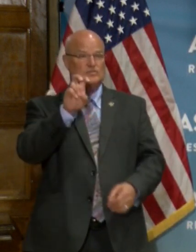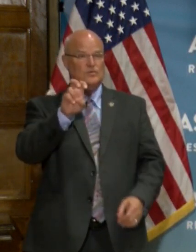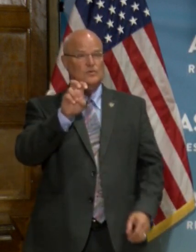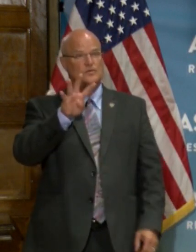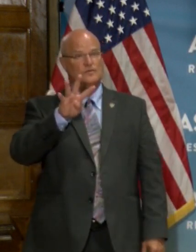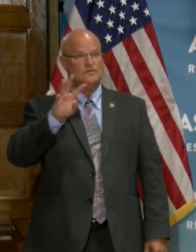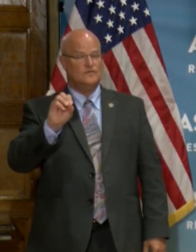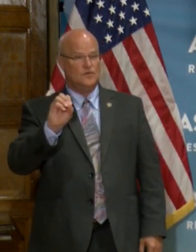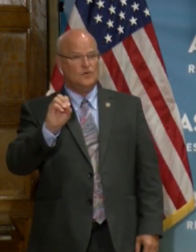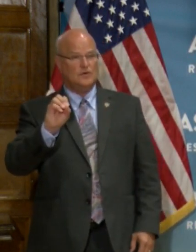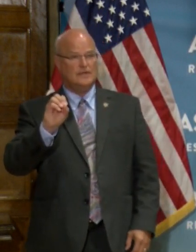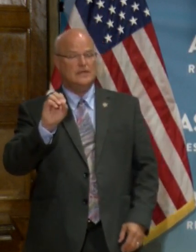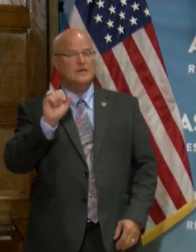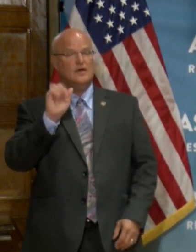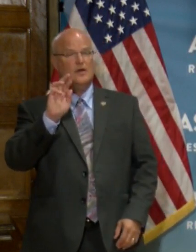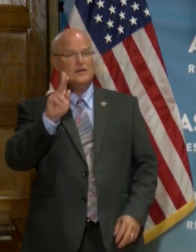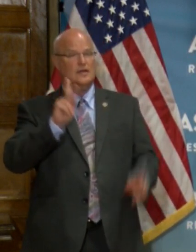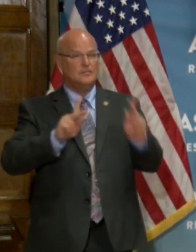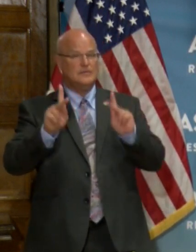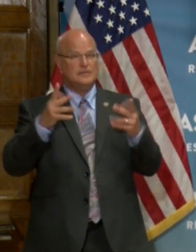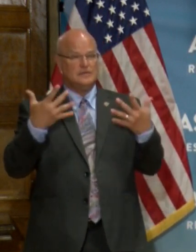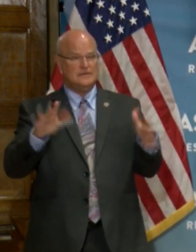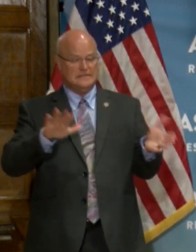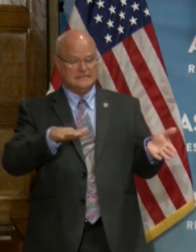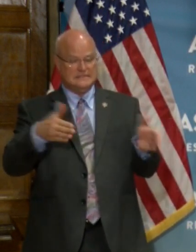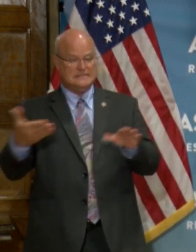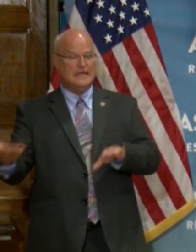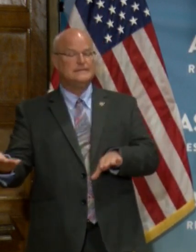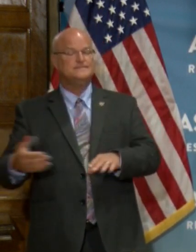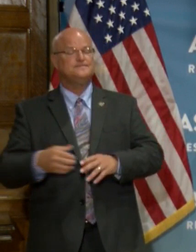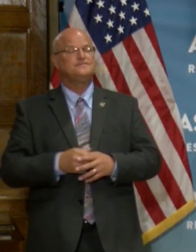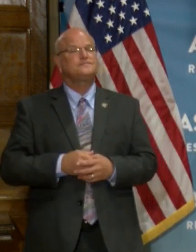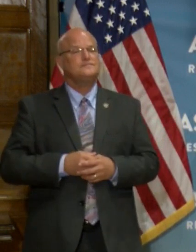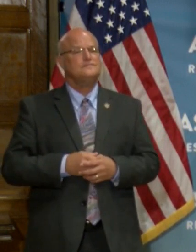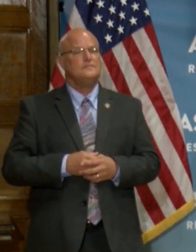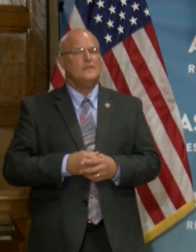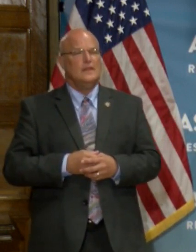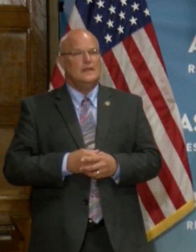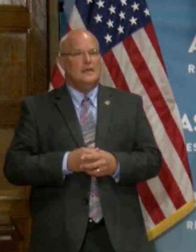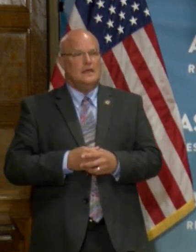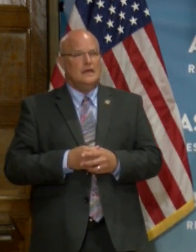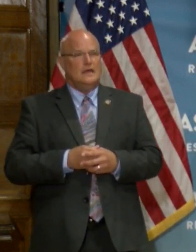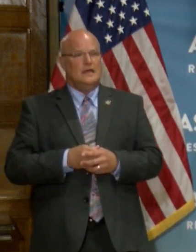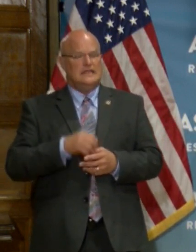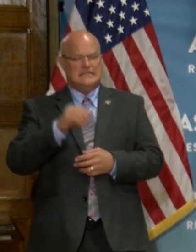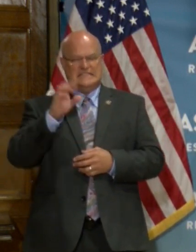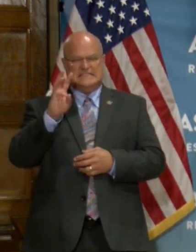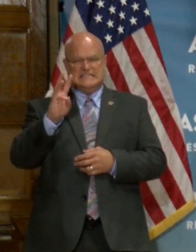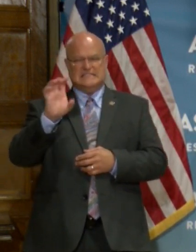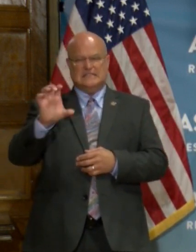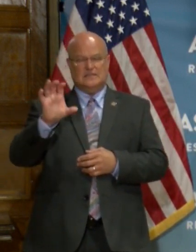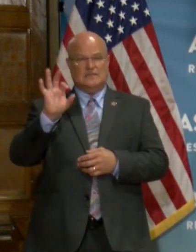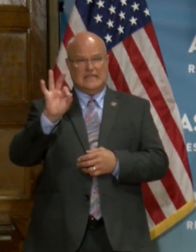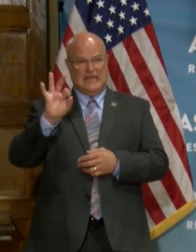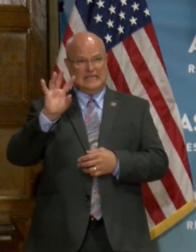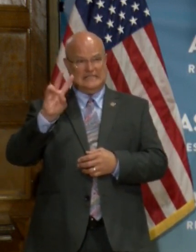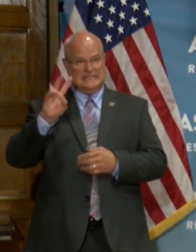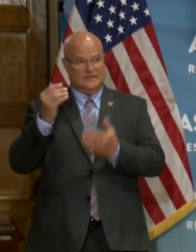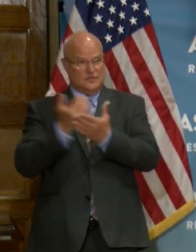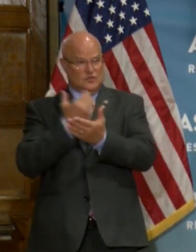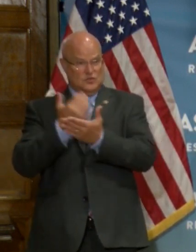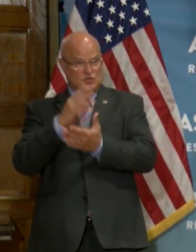240 Arkansans that have died. When we look at the 697 new cases